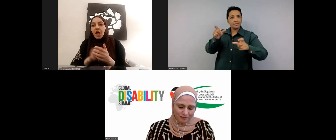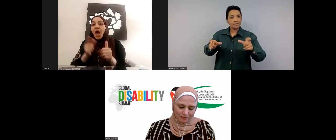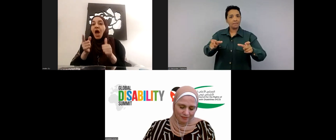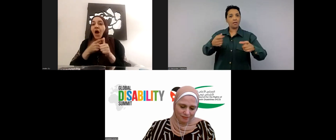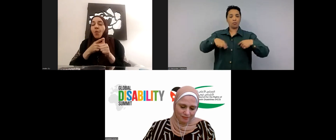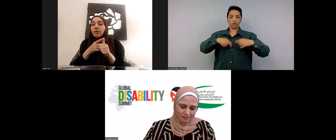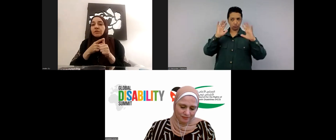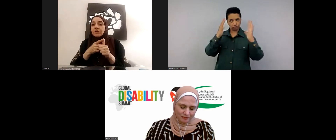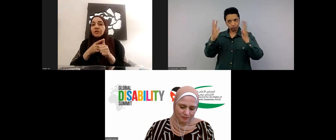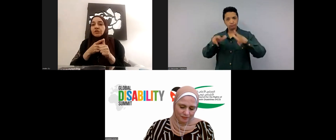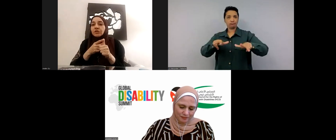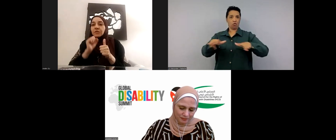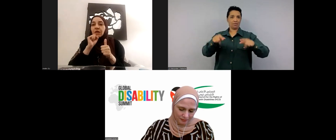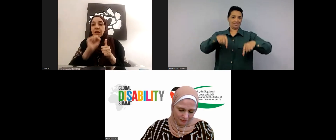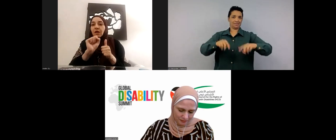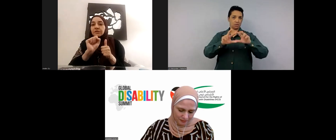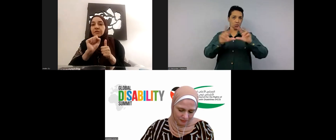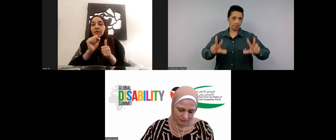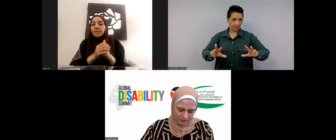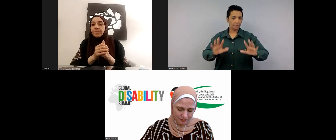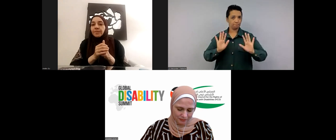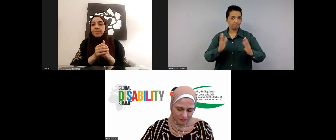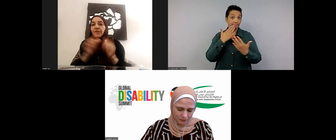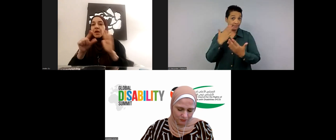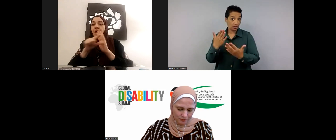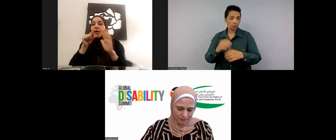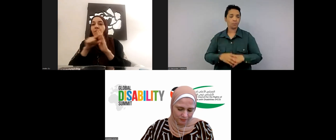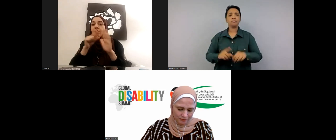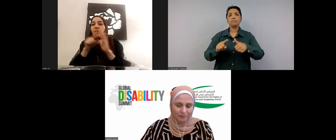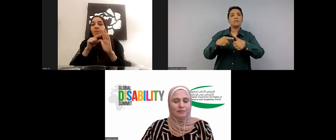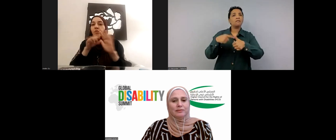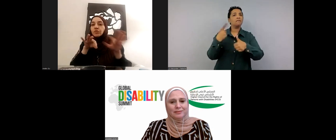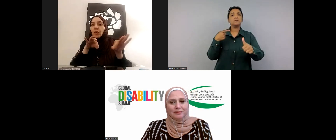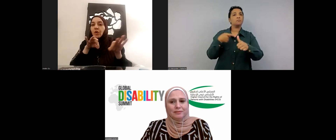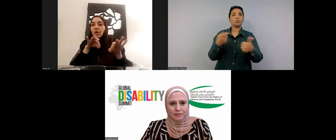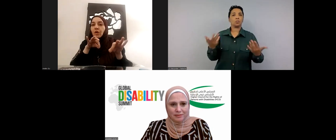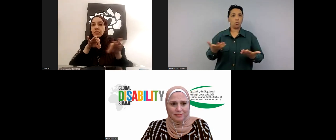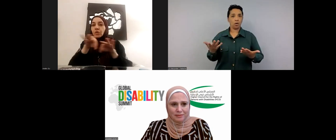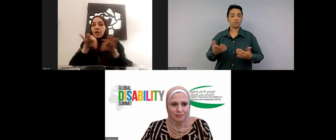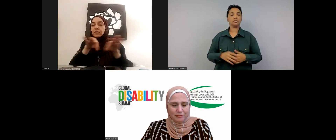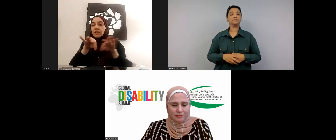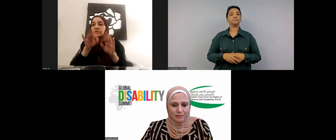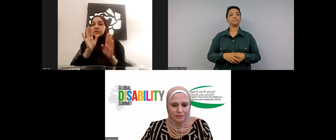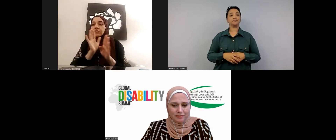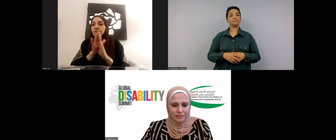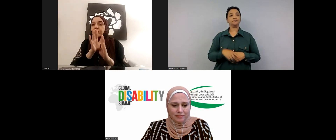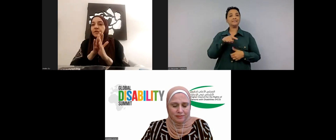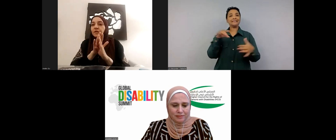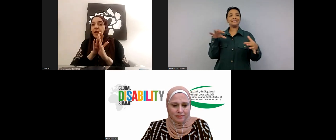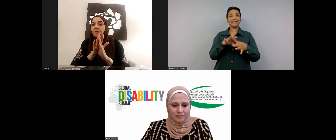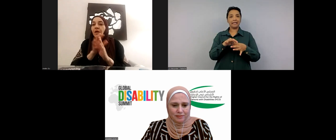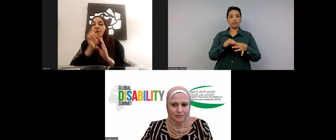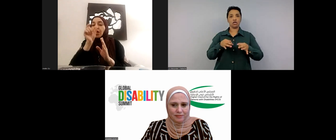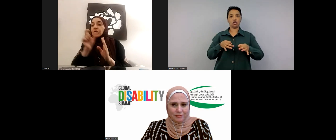have 2 points. First, the first point is pertinent to strategy for